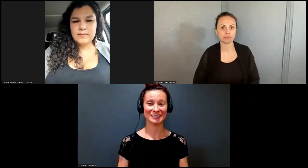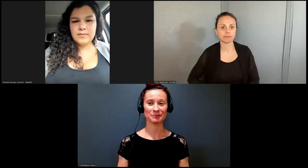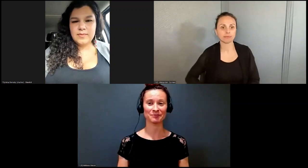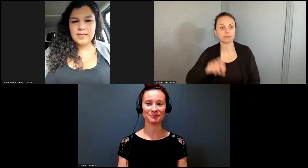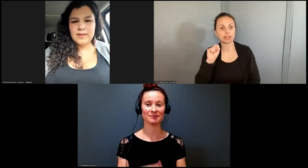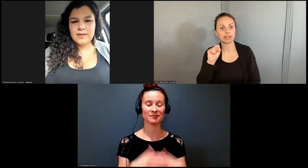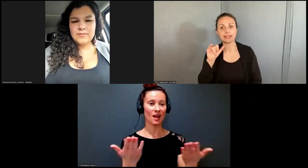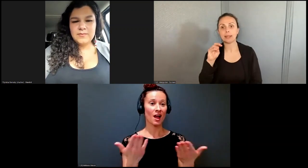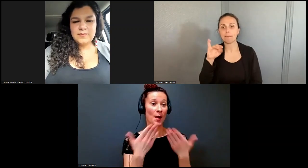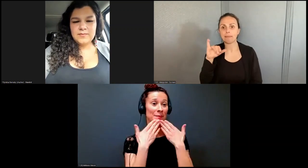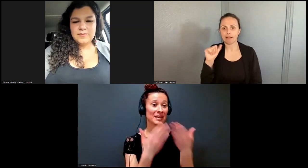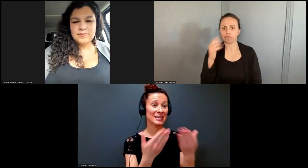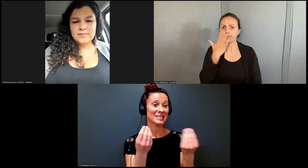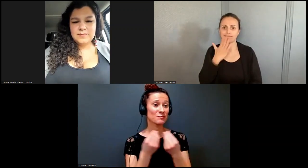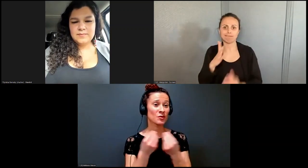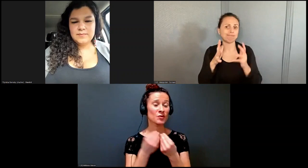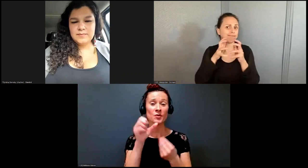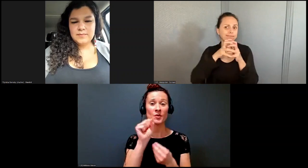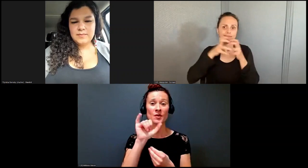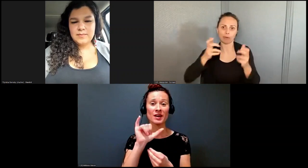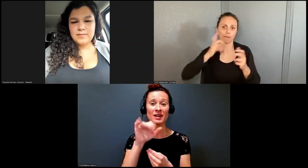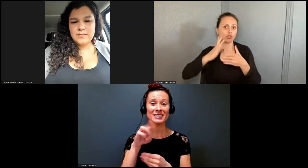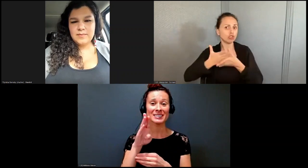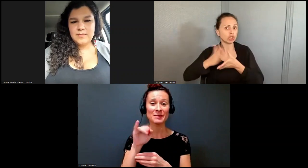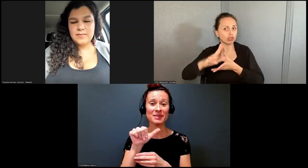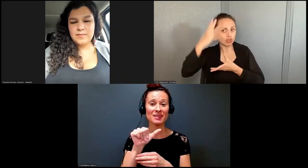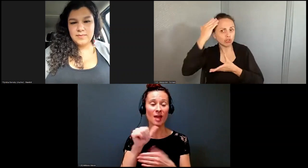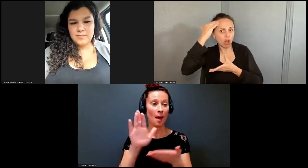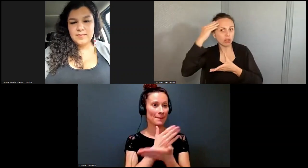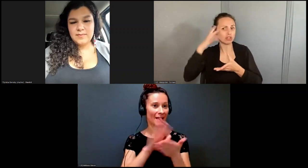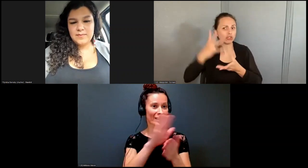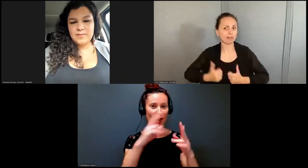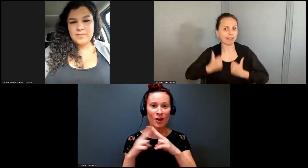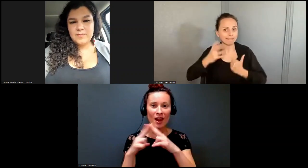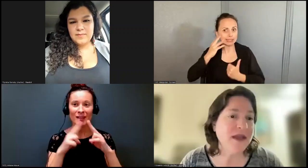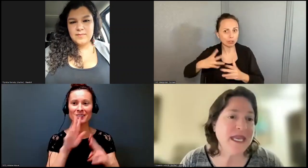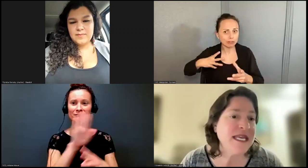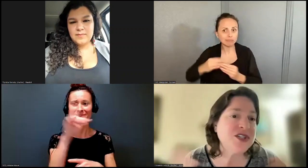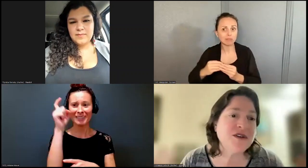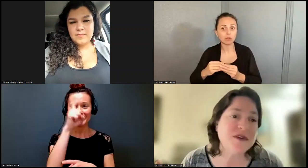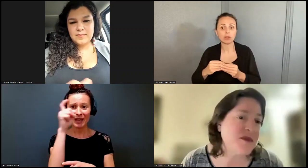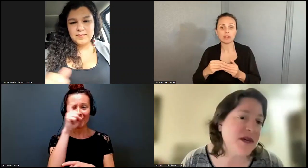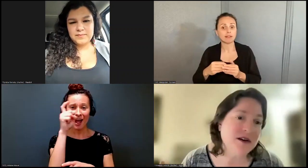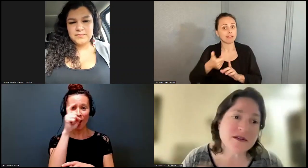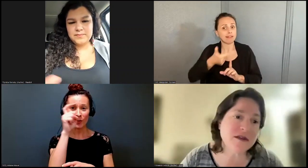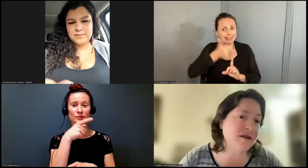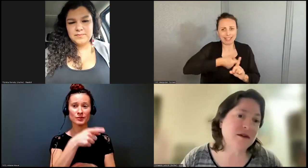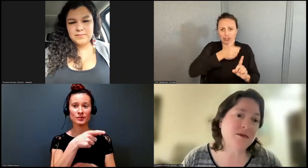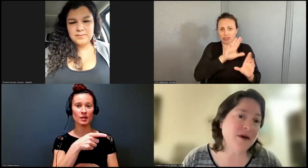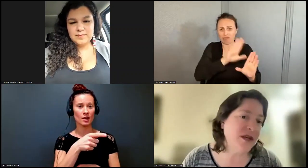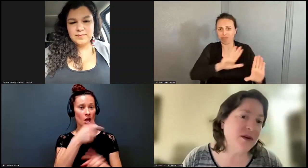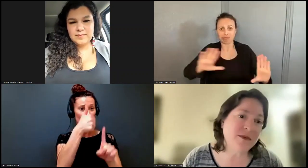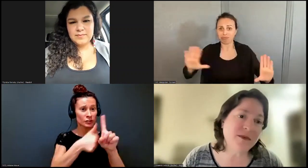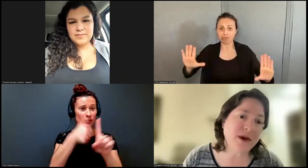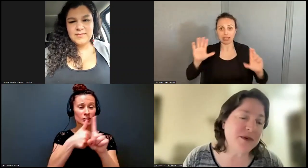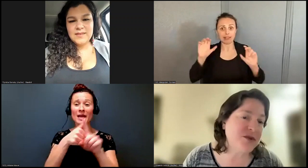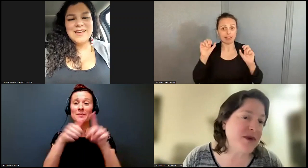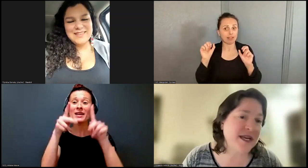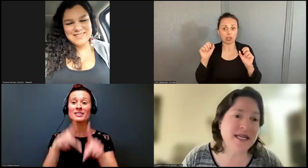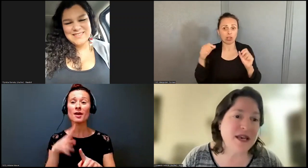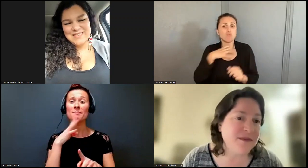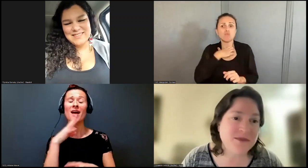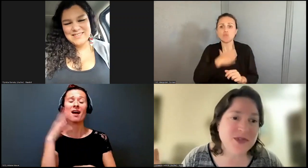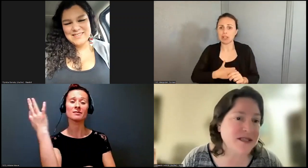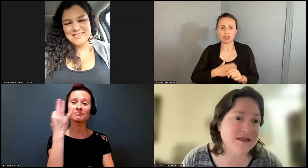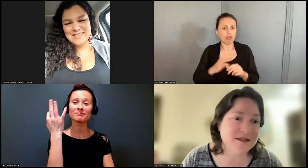Symbia, thank you so much for sharing your knowledge and your lived experience. Each of you speakers could, I wish